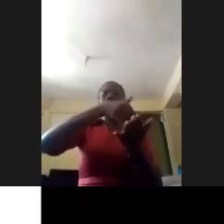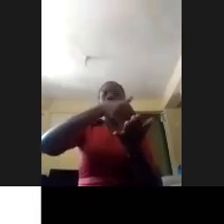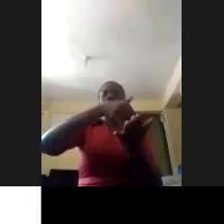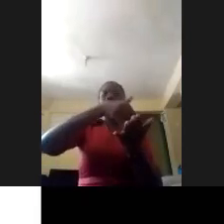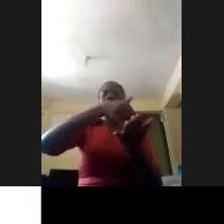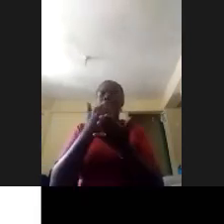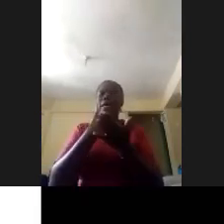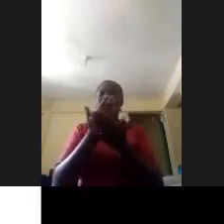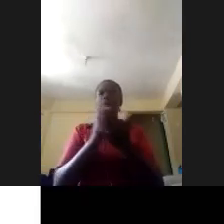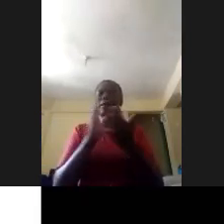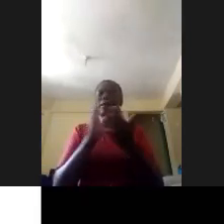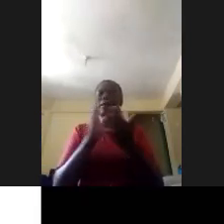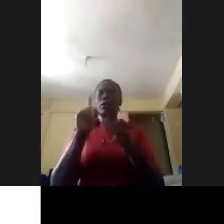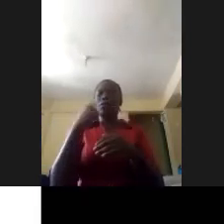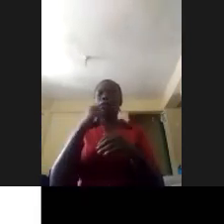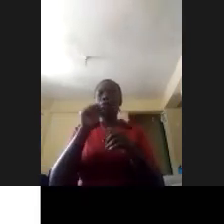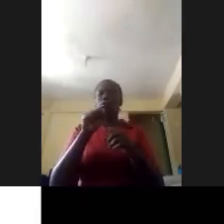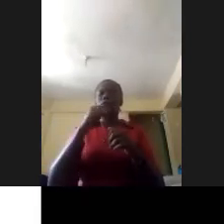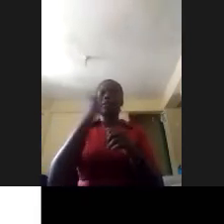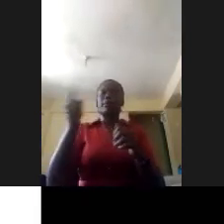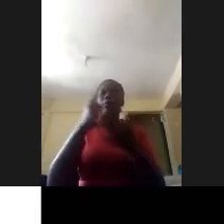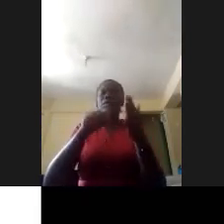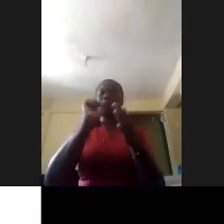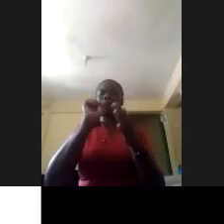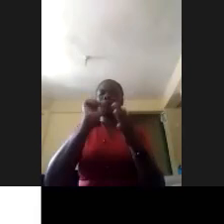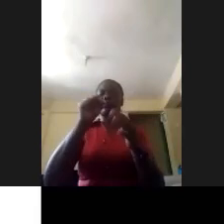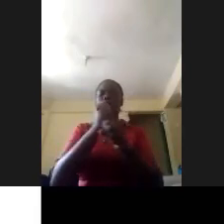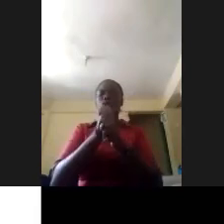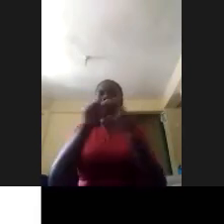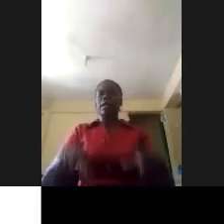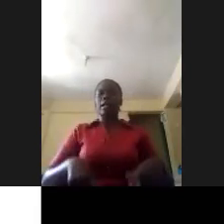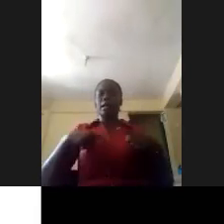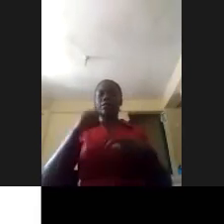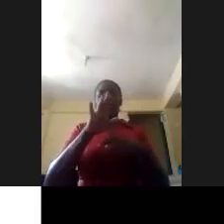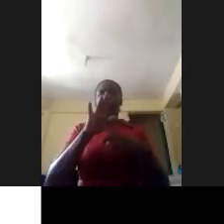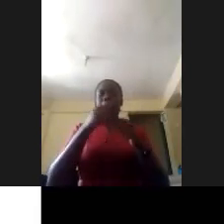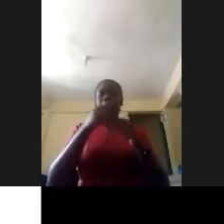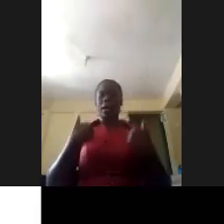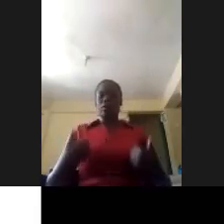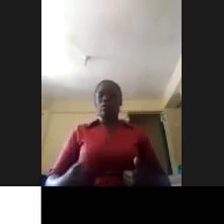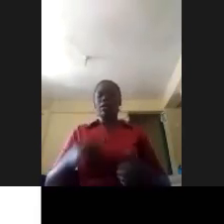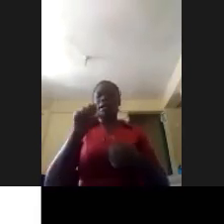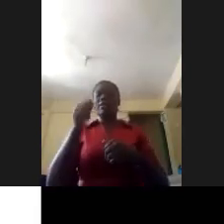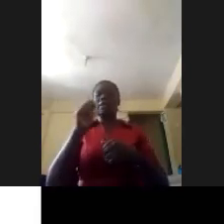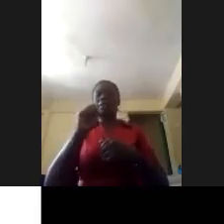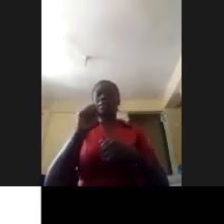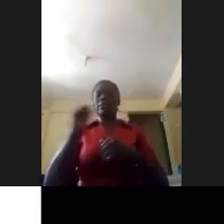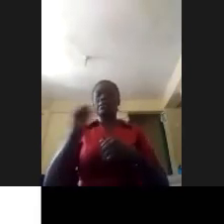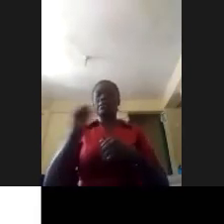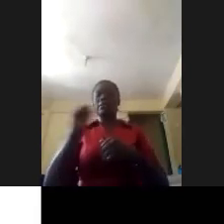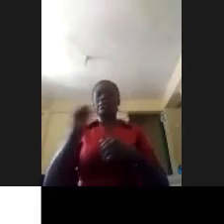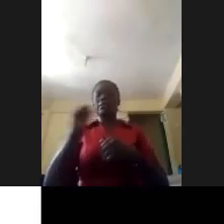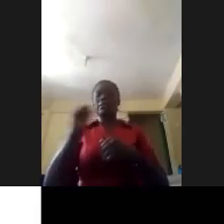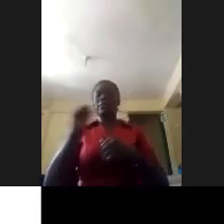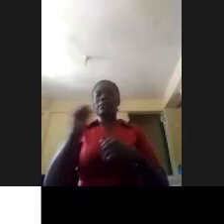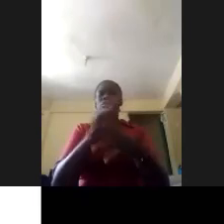idea what they were going to do with their lives. I, on the other hand, will have a dual degree in majors that